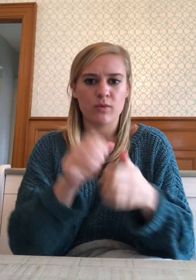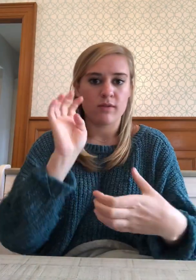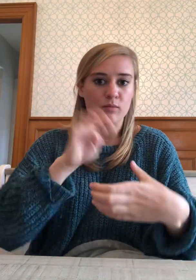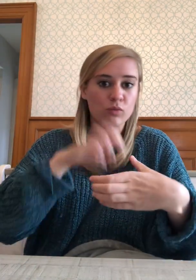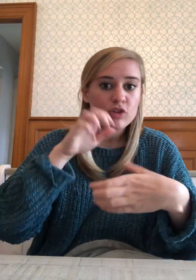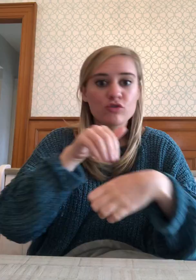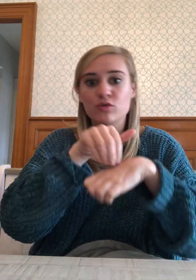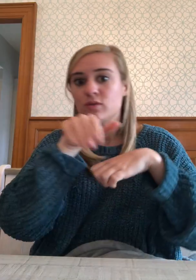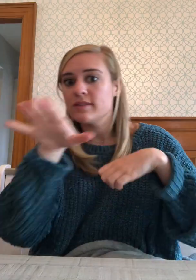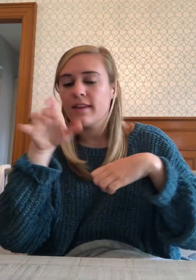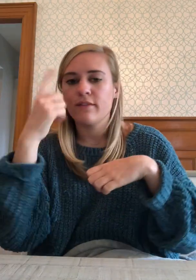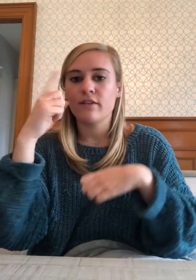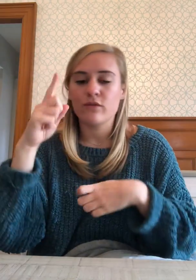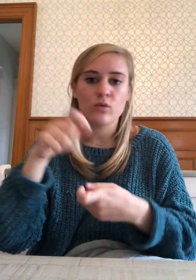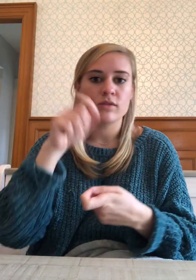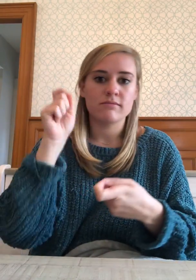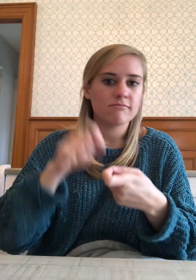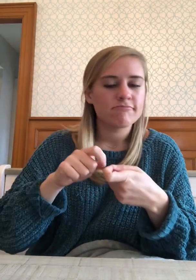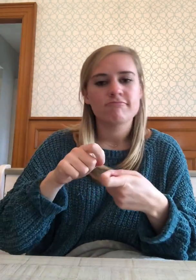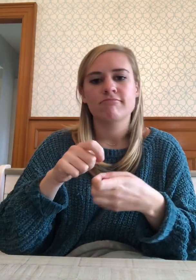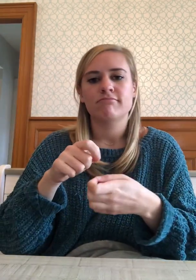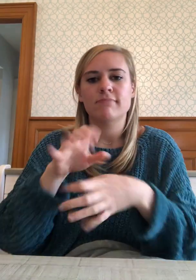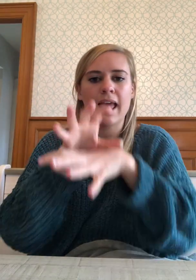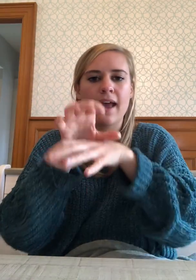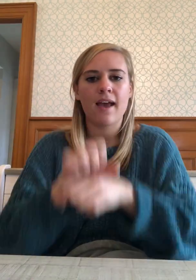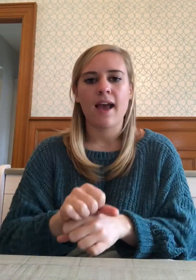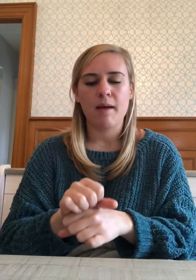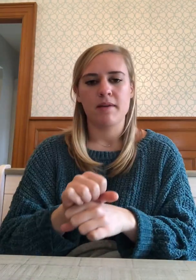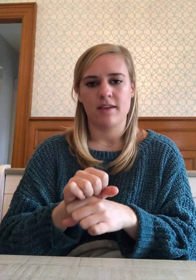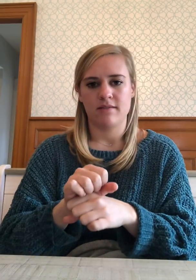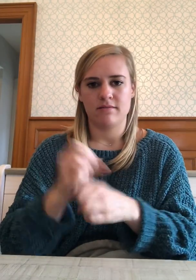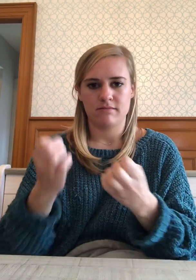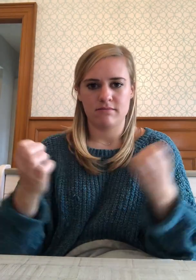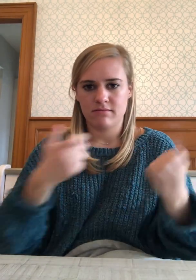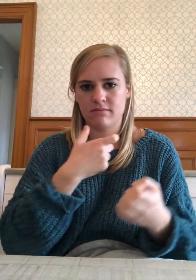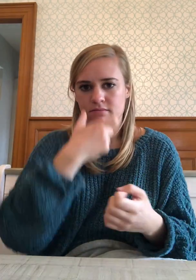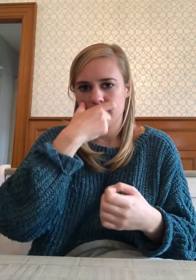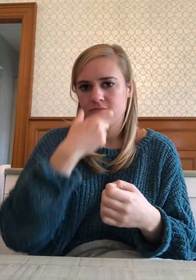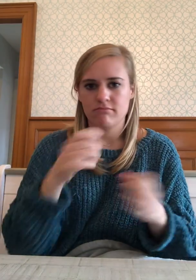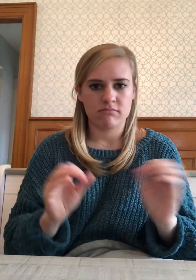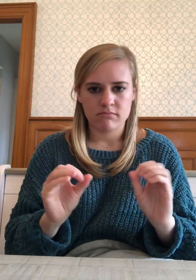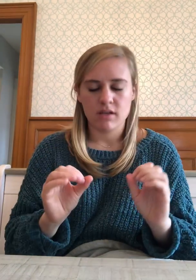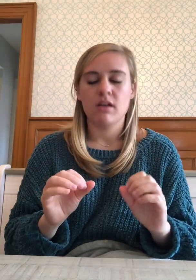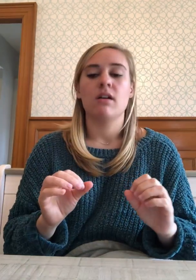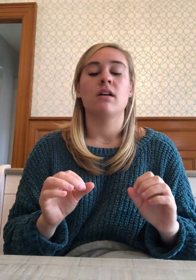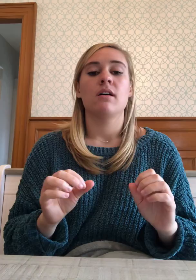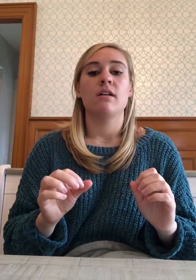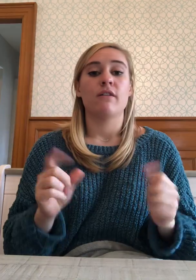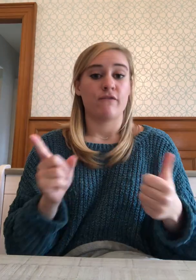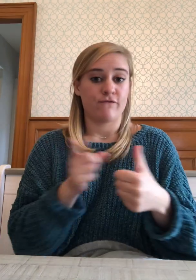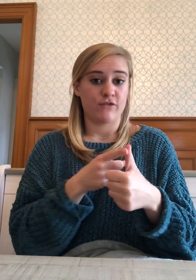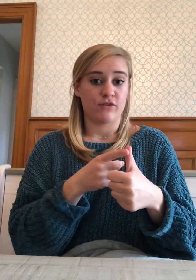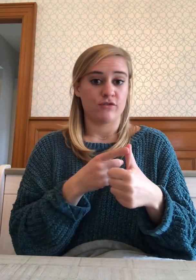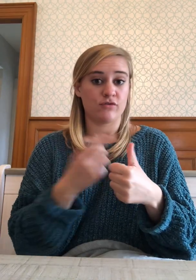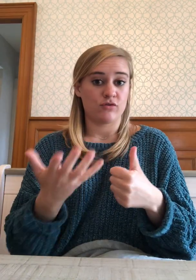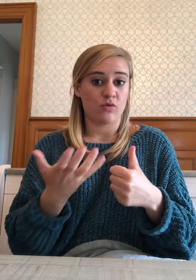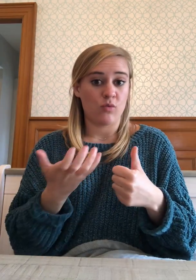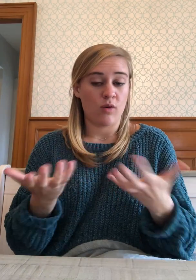habit appliance that I'll show later in the lecture. What I want is some feedback from the patient. Do you want to